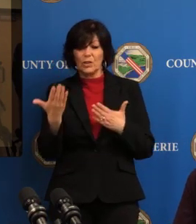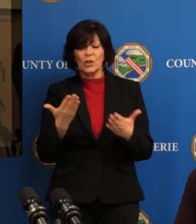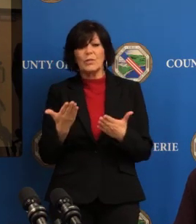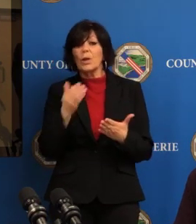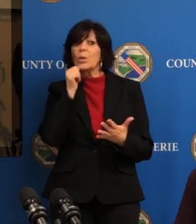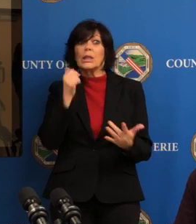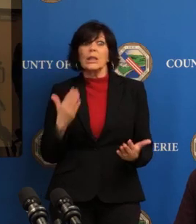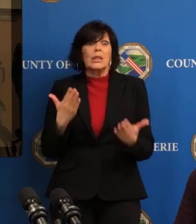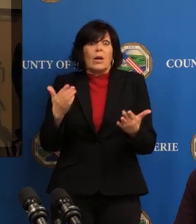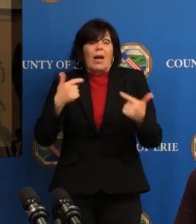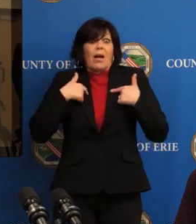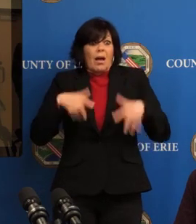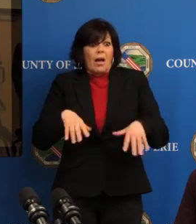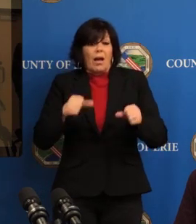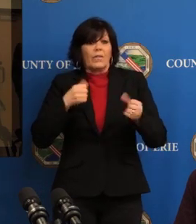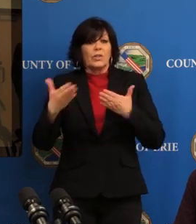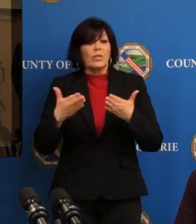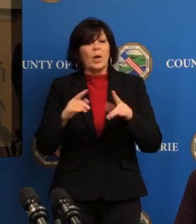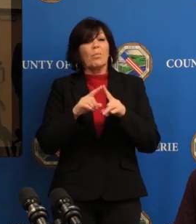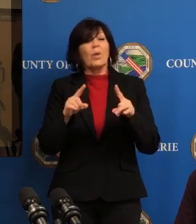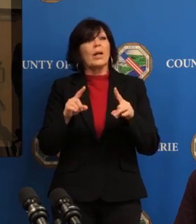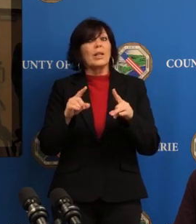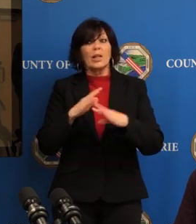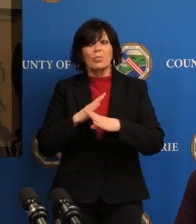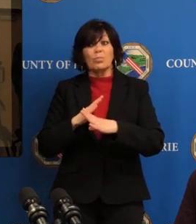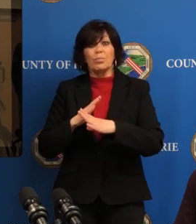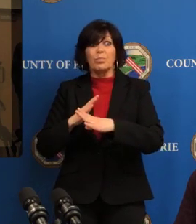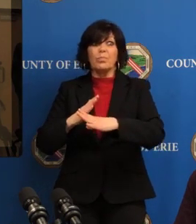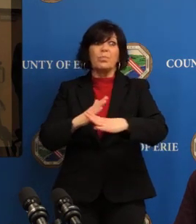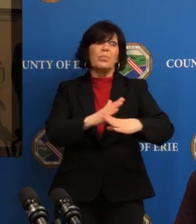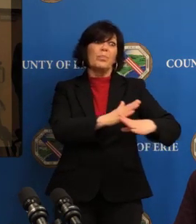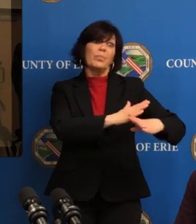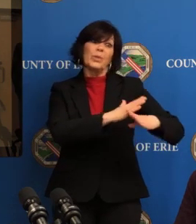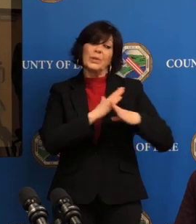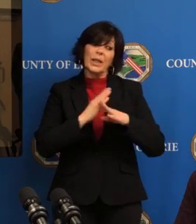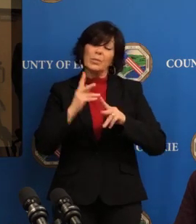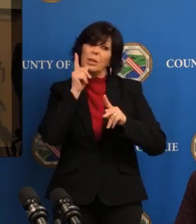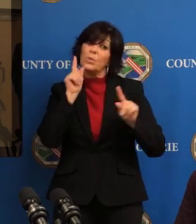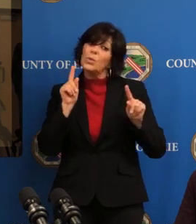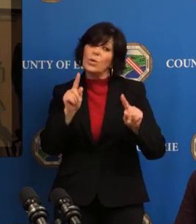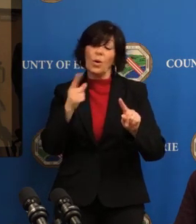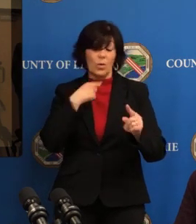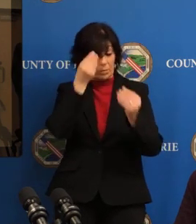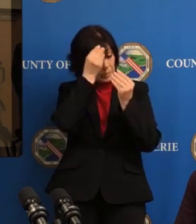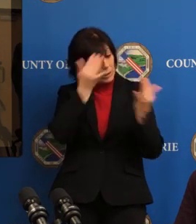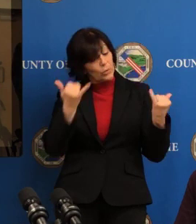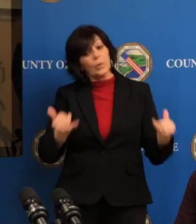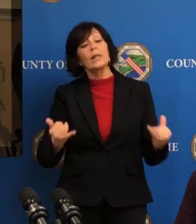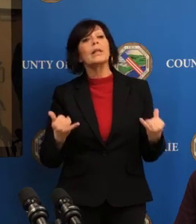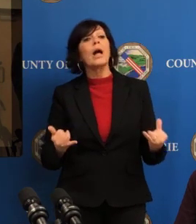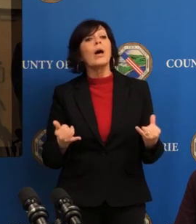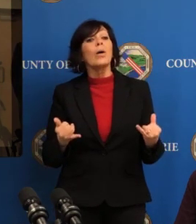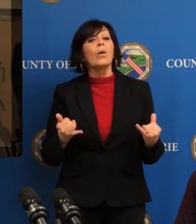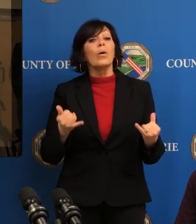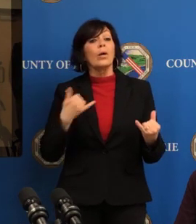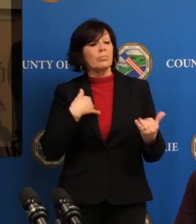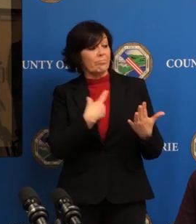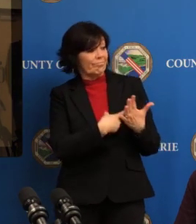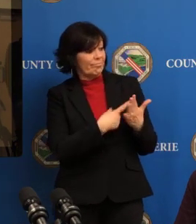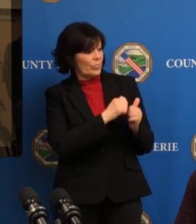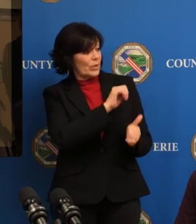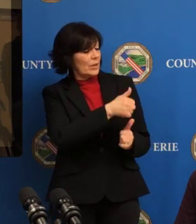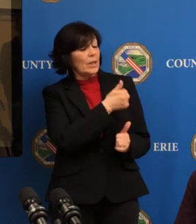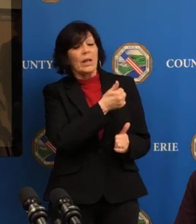really recommending, you do it in such a way that you're protecting all of the people that are attending it. And I can tell you right now, conversations I've had with others,